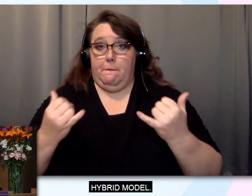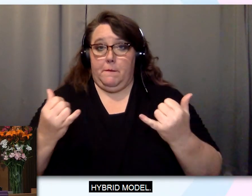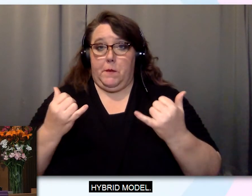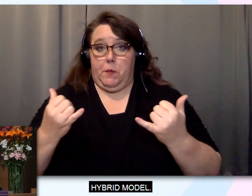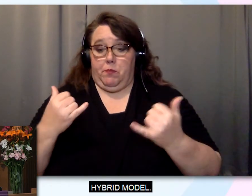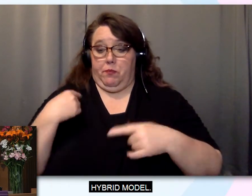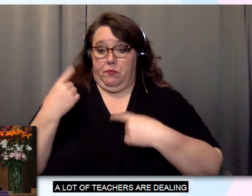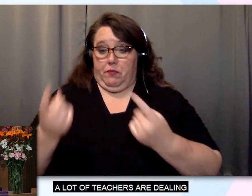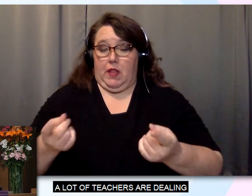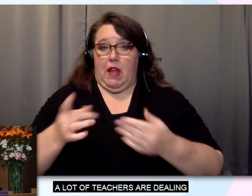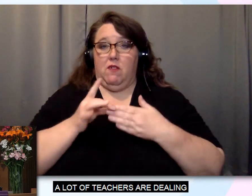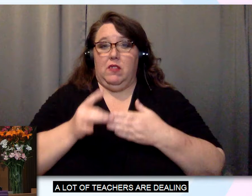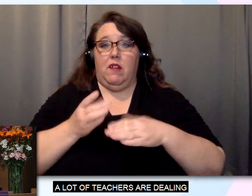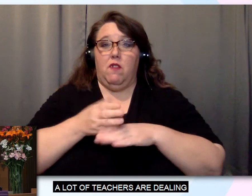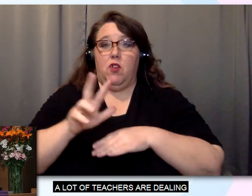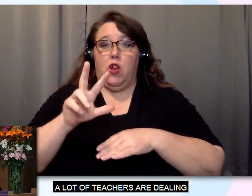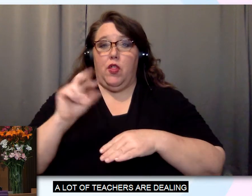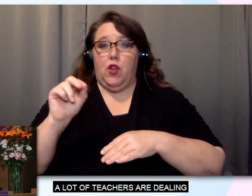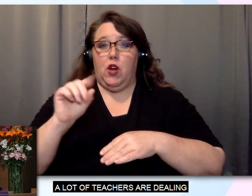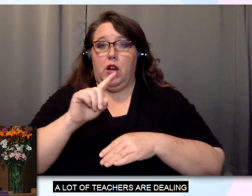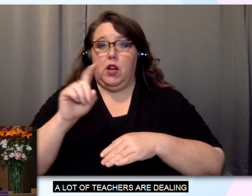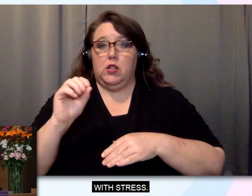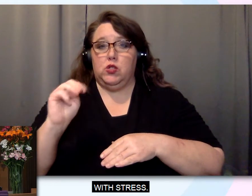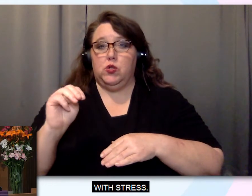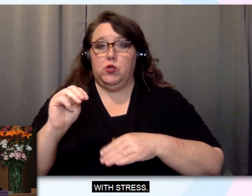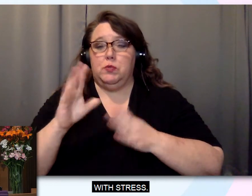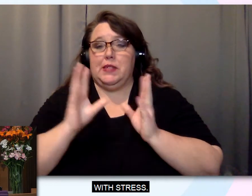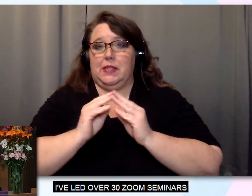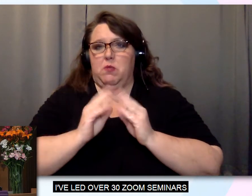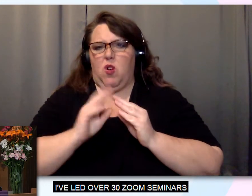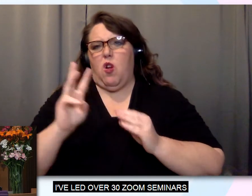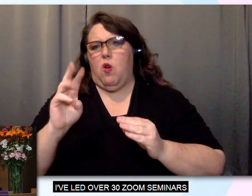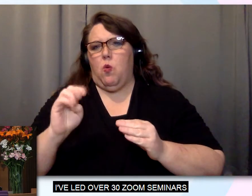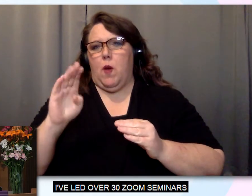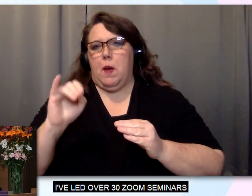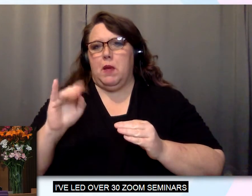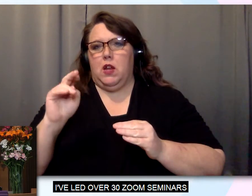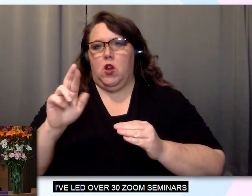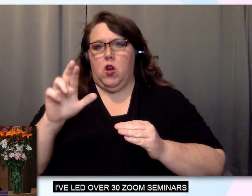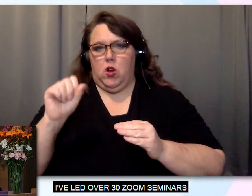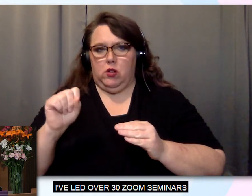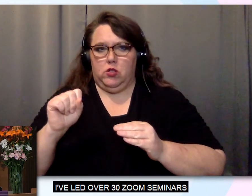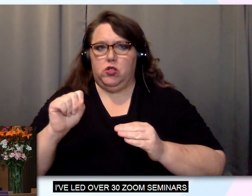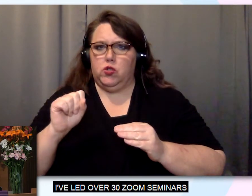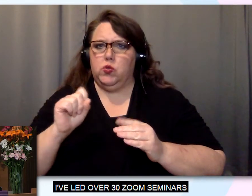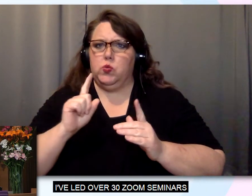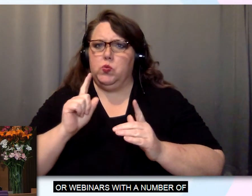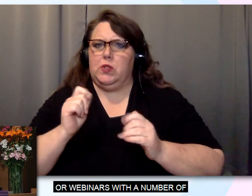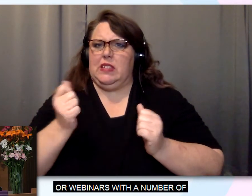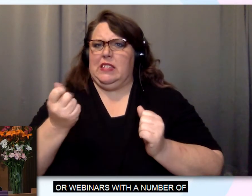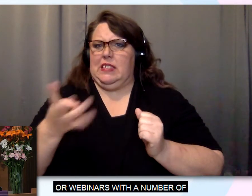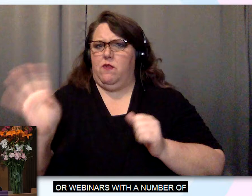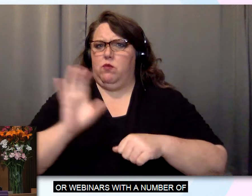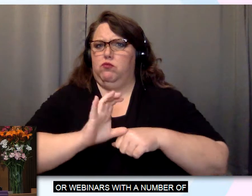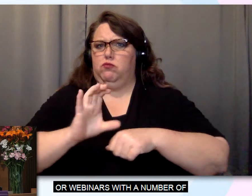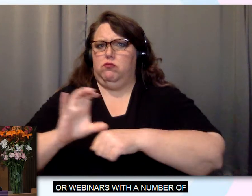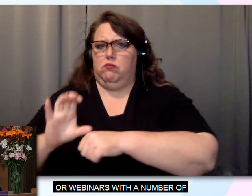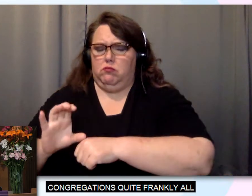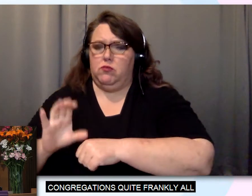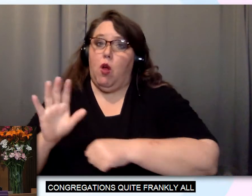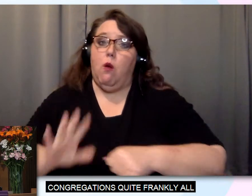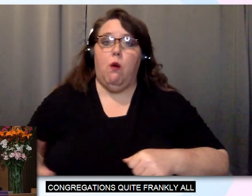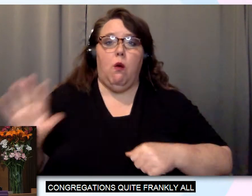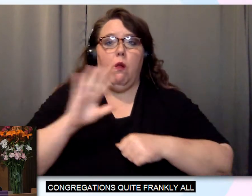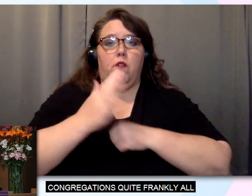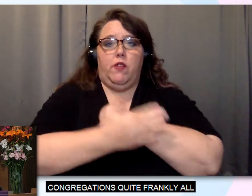this time, I've led over 30 Zoom seminars or webinars with a number of